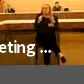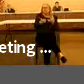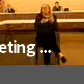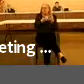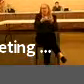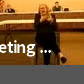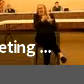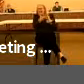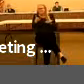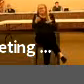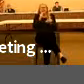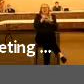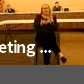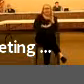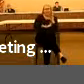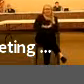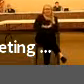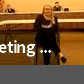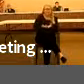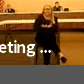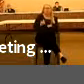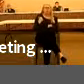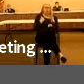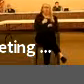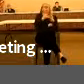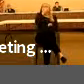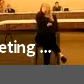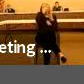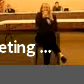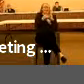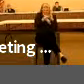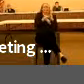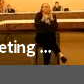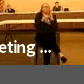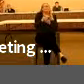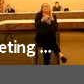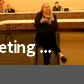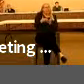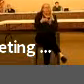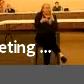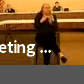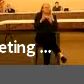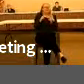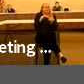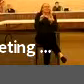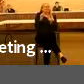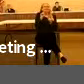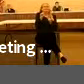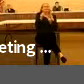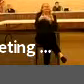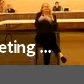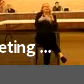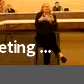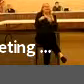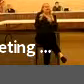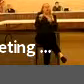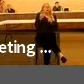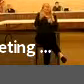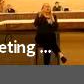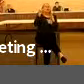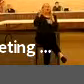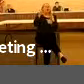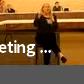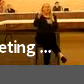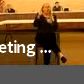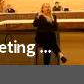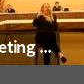recognize the potential impact we could have on a couple of those neighbors that are over there. Those neighbors do have deeper lots, but again, there's not a